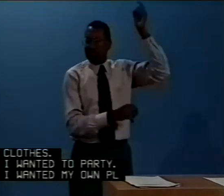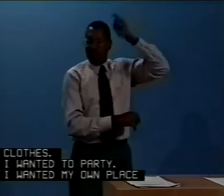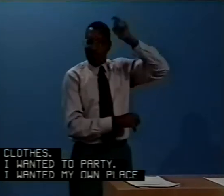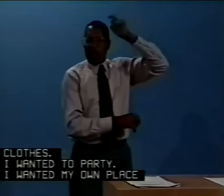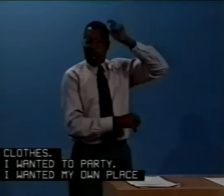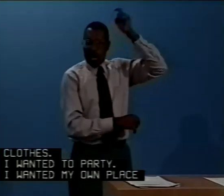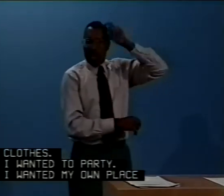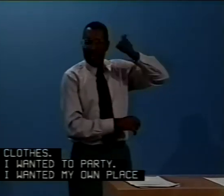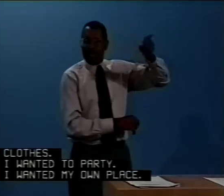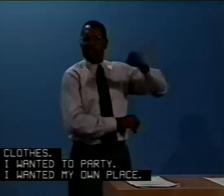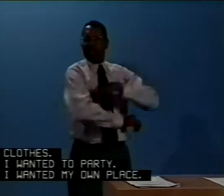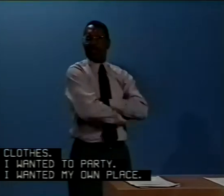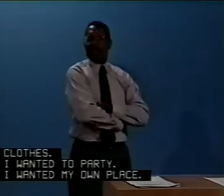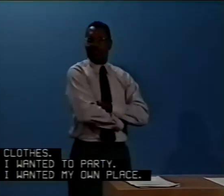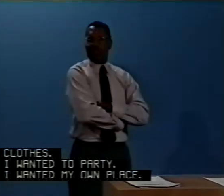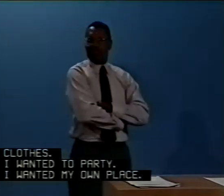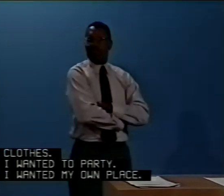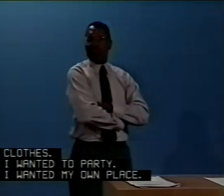My father, you know, the wise man,